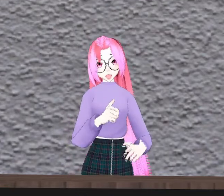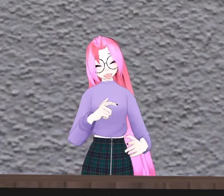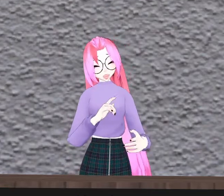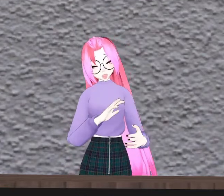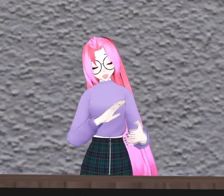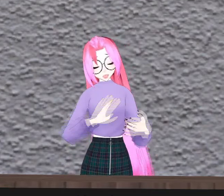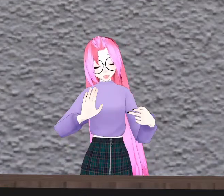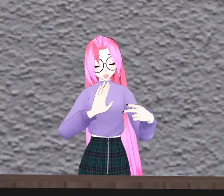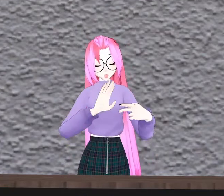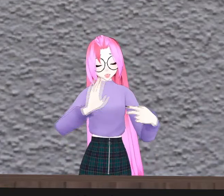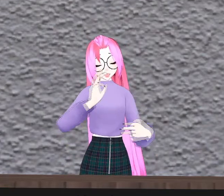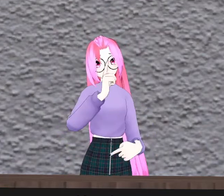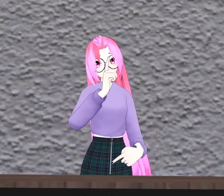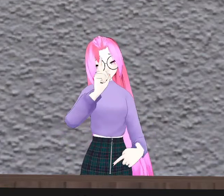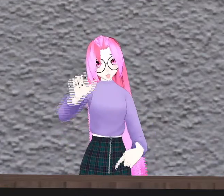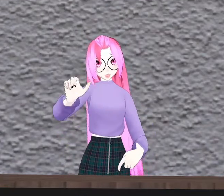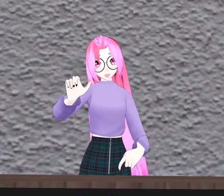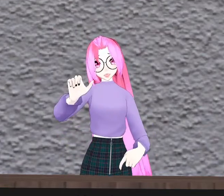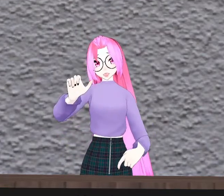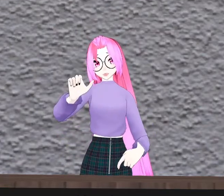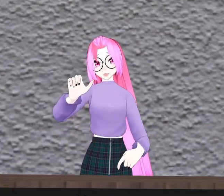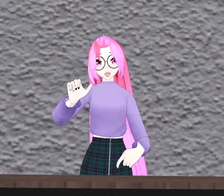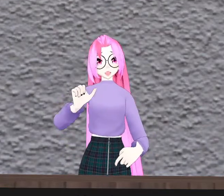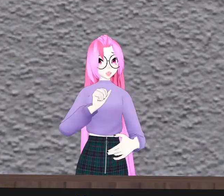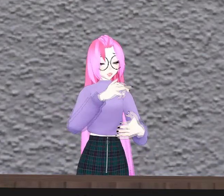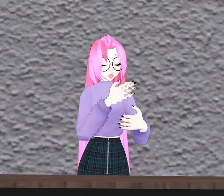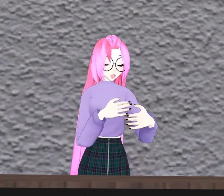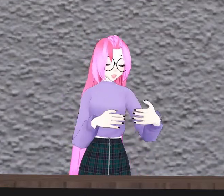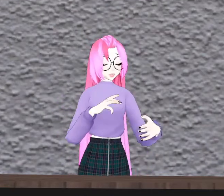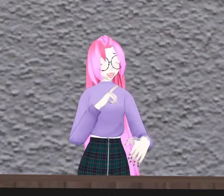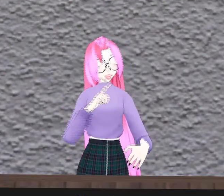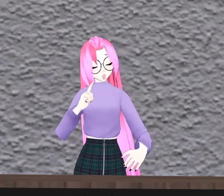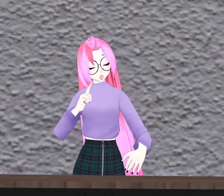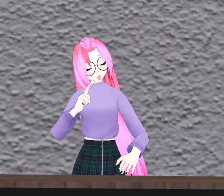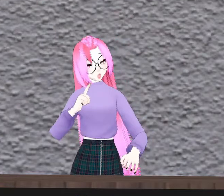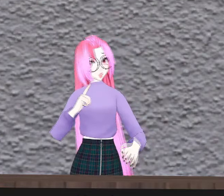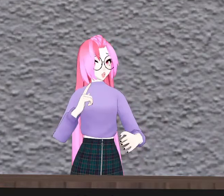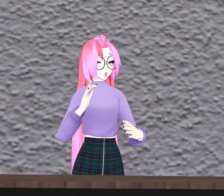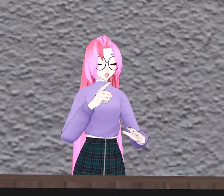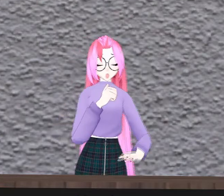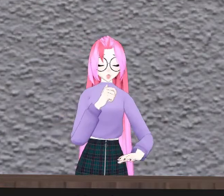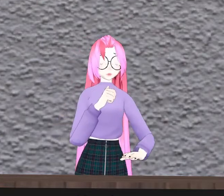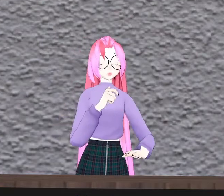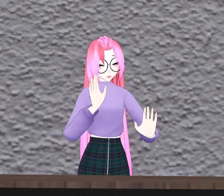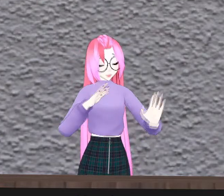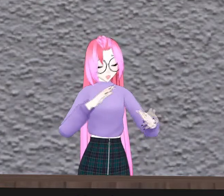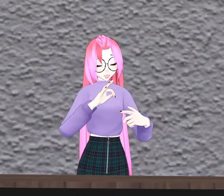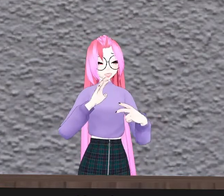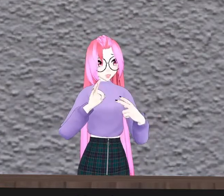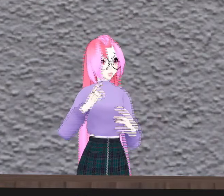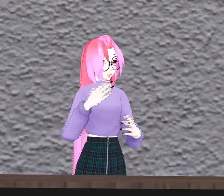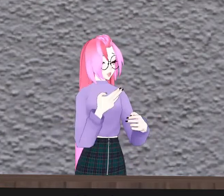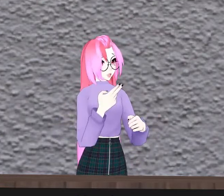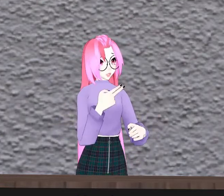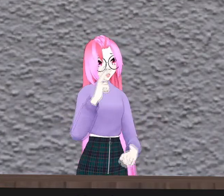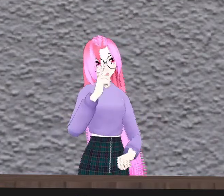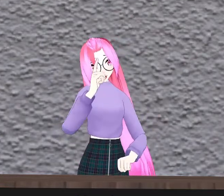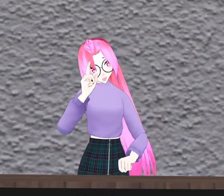not like to be labeled disabled. There are some deaf people who do choose to use that label